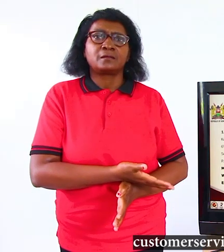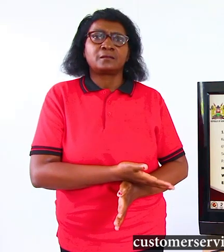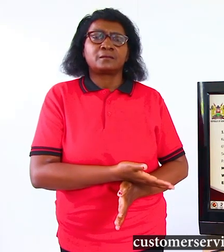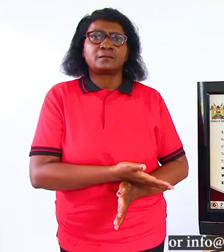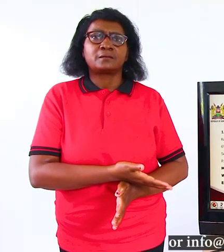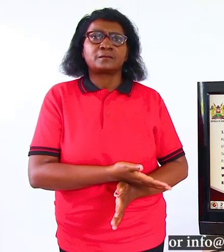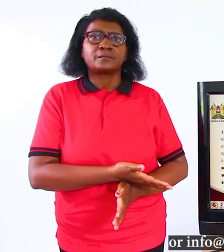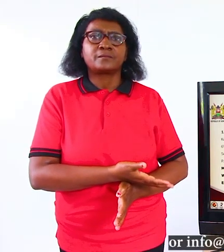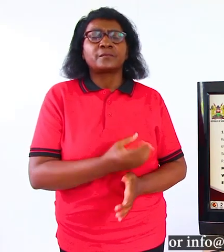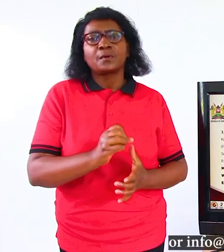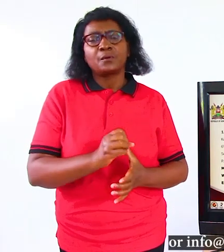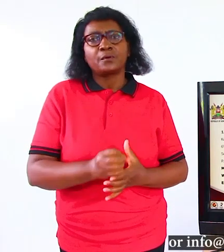service@kpc.co.ke or